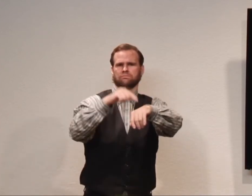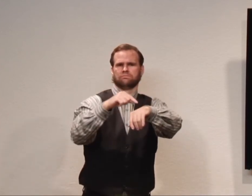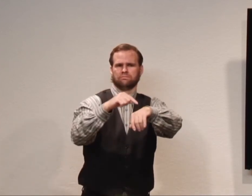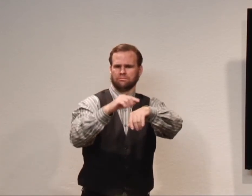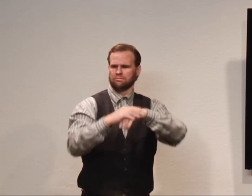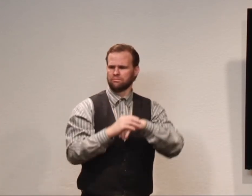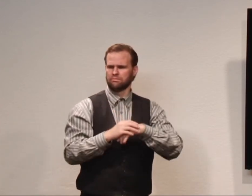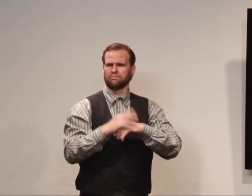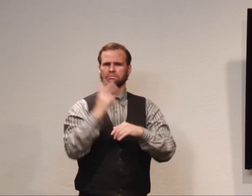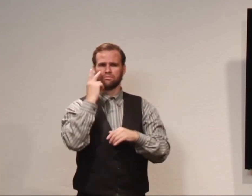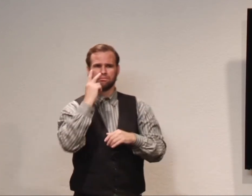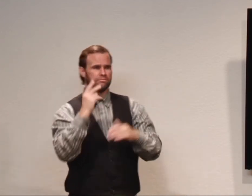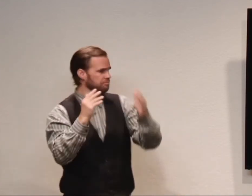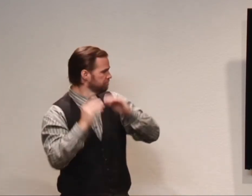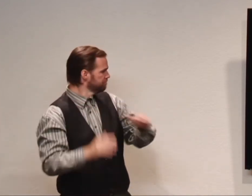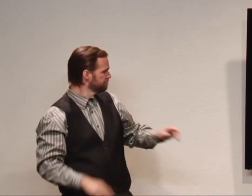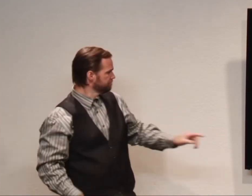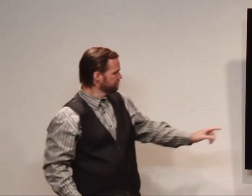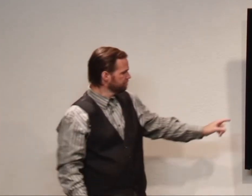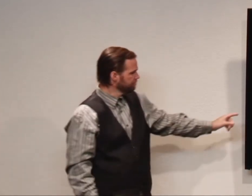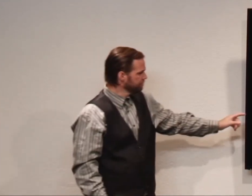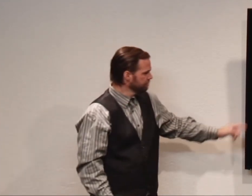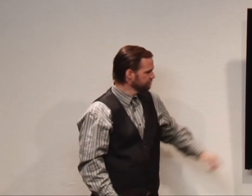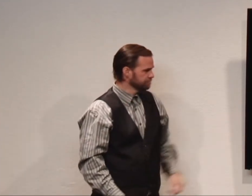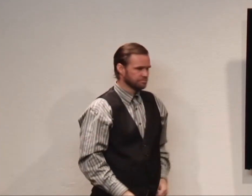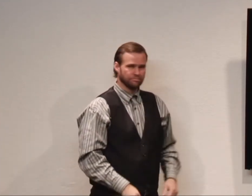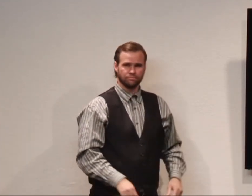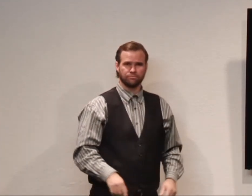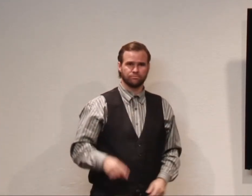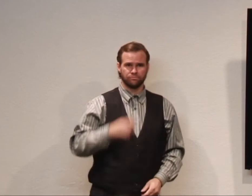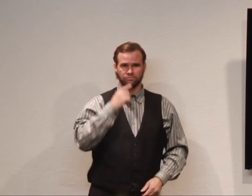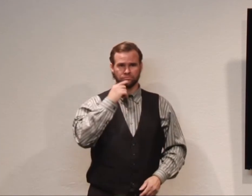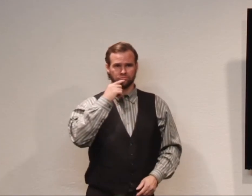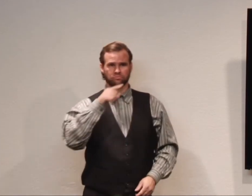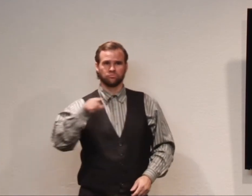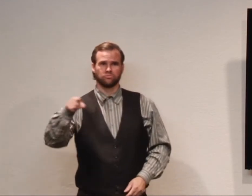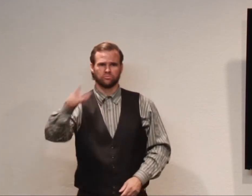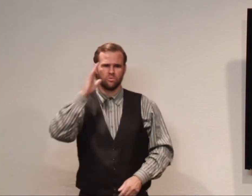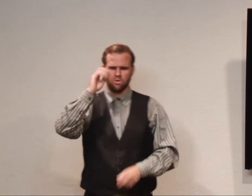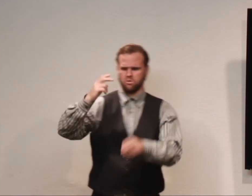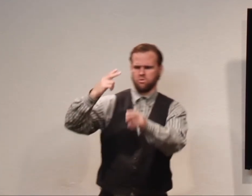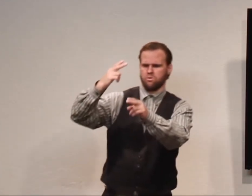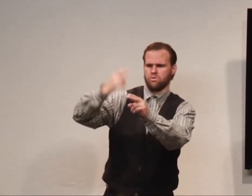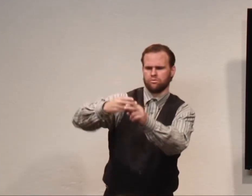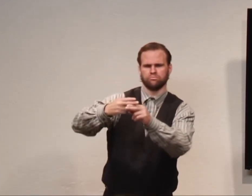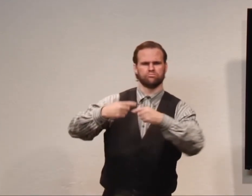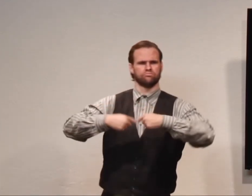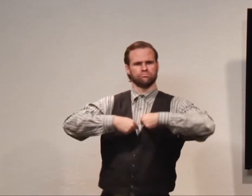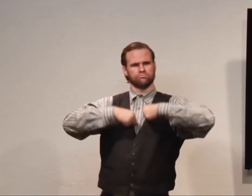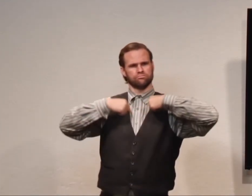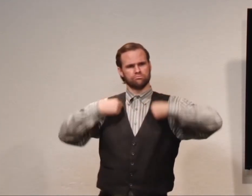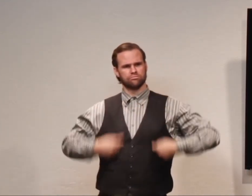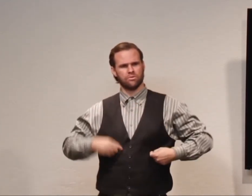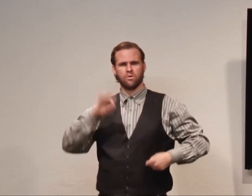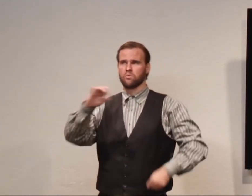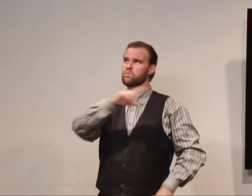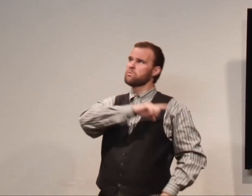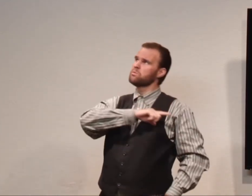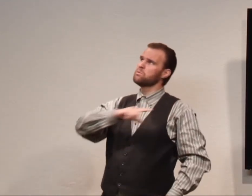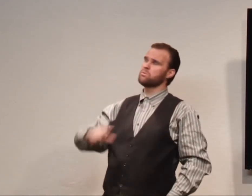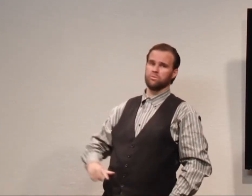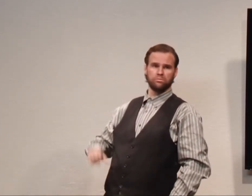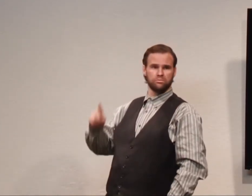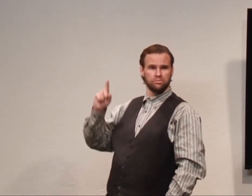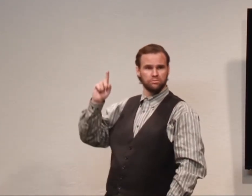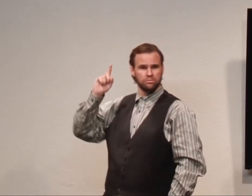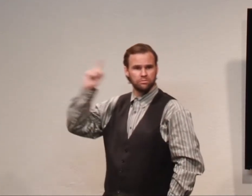And in Isaiah chapter 61, verse 6, it says,